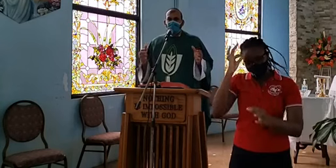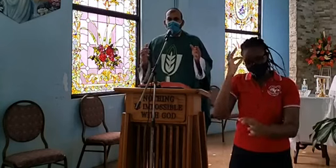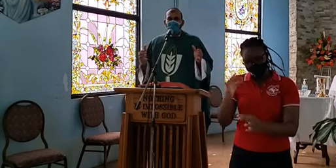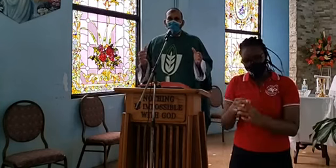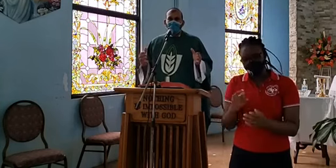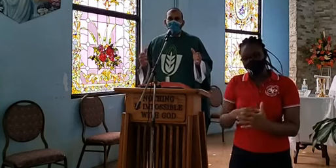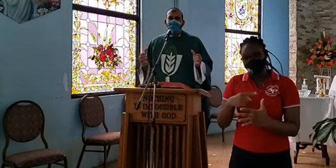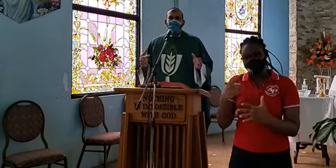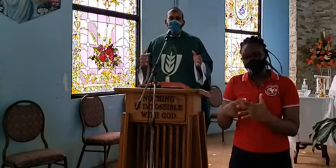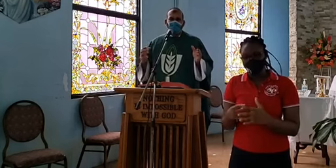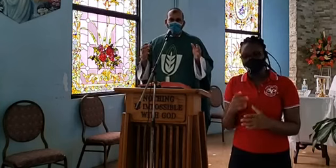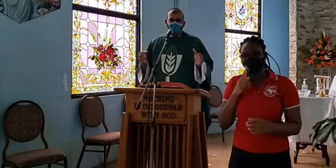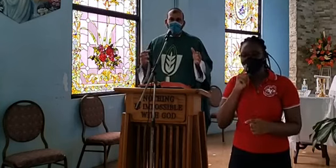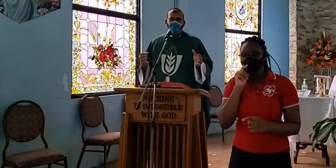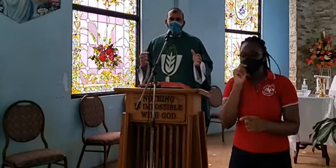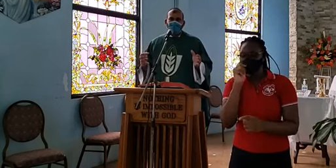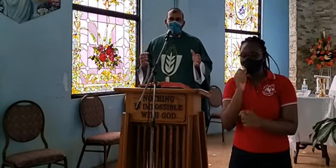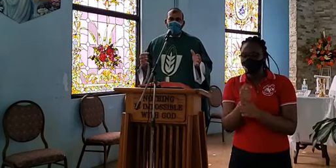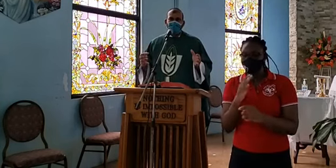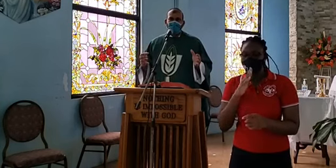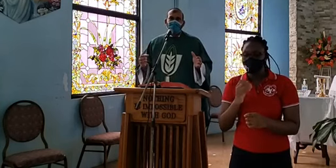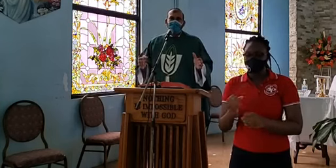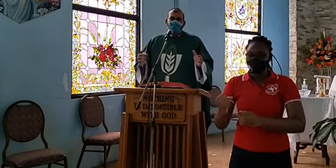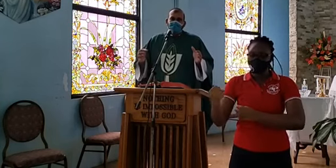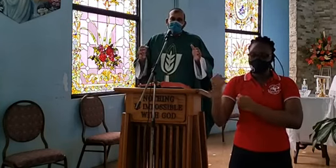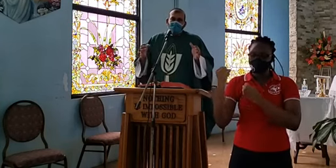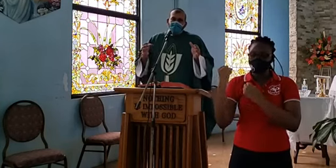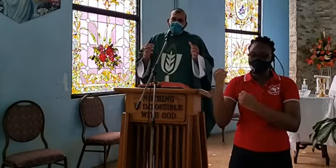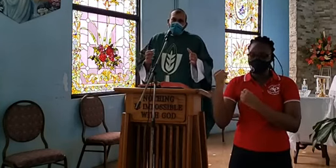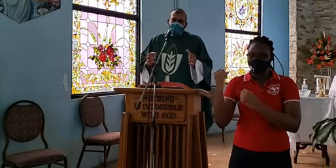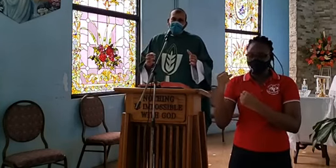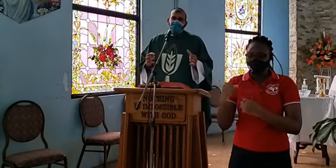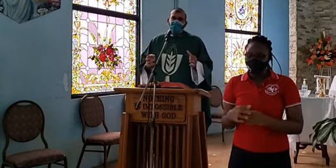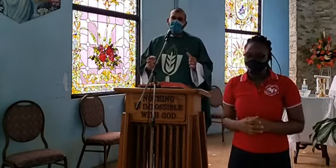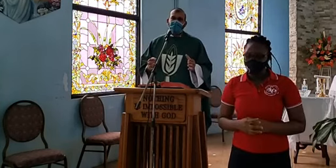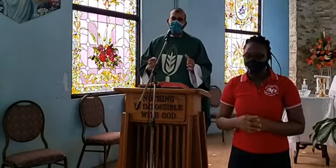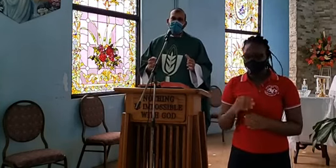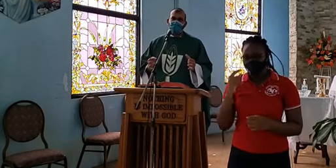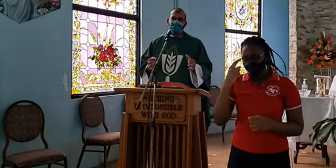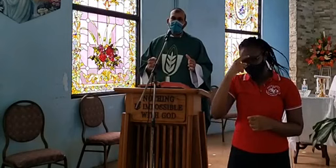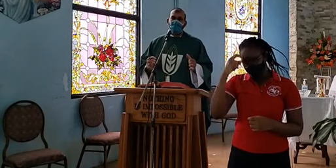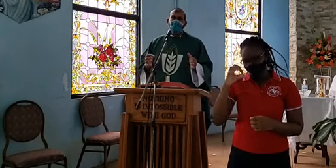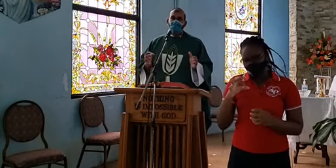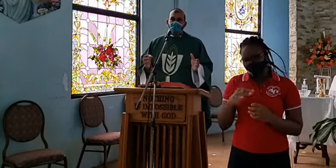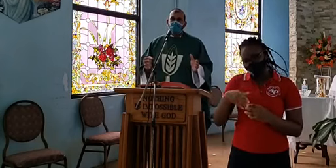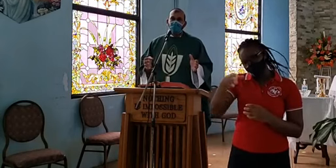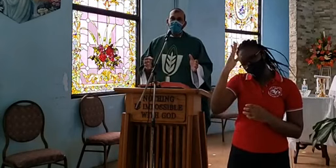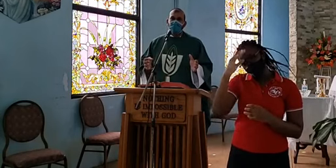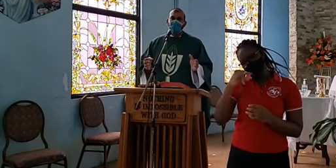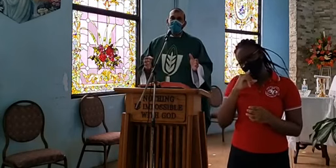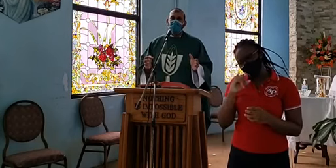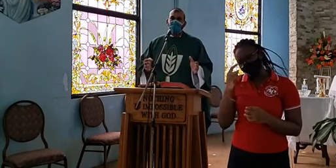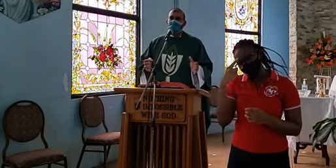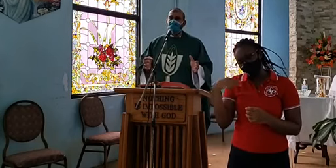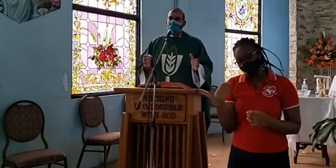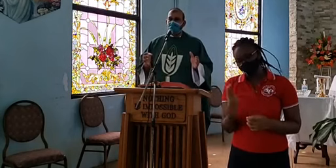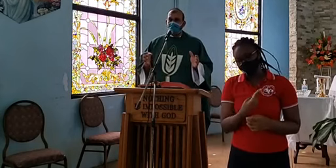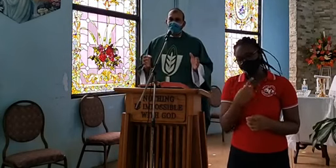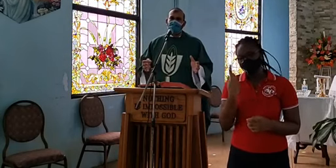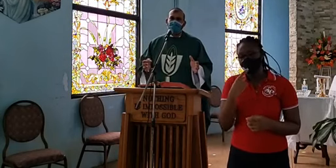will truly be strong. Because if God is for us, who will